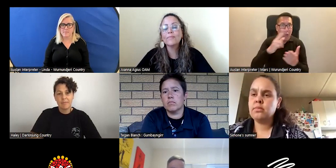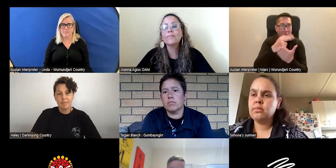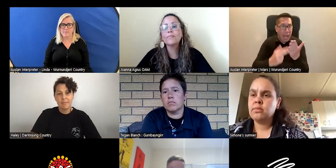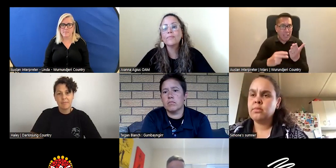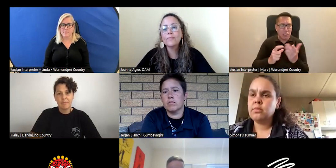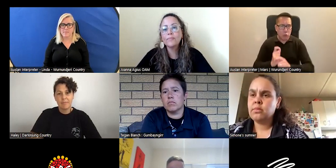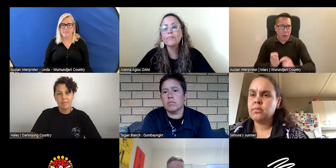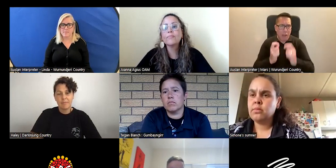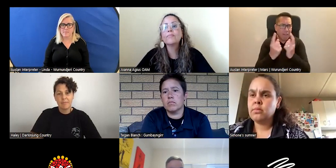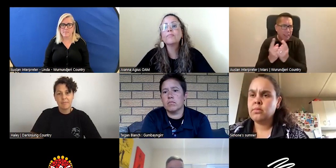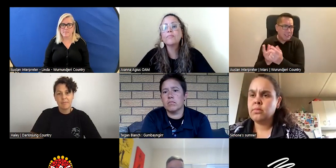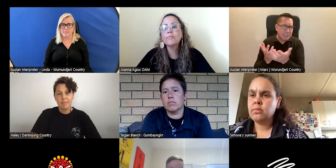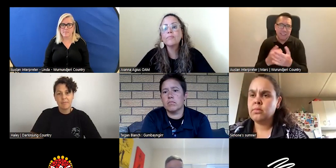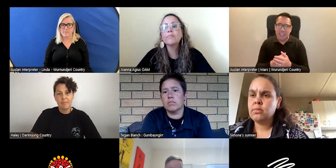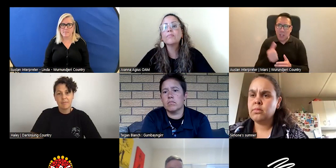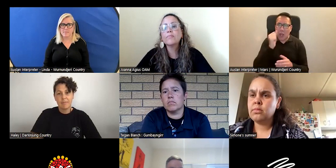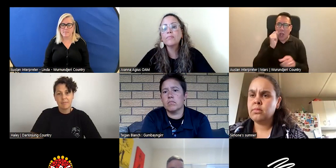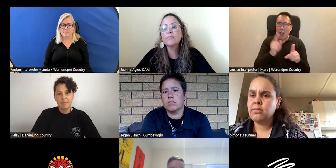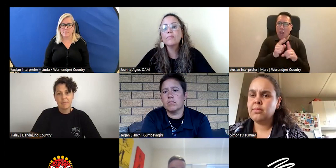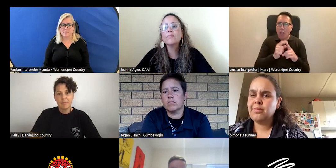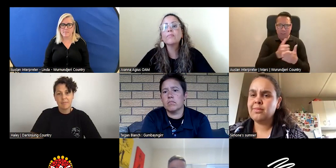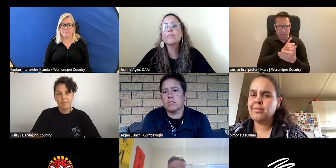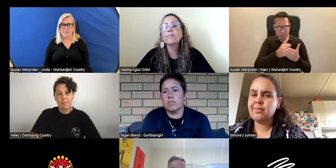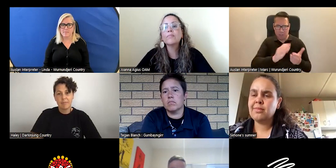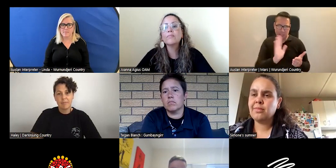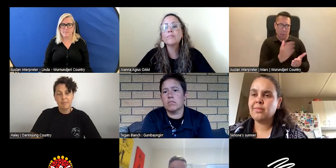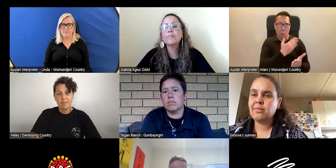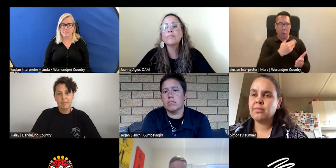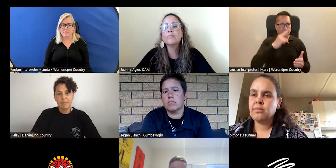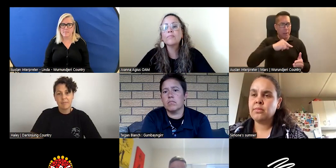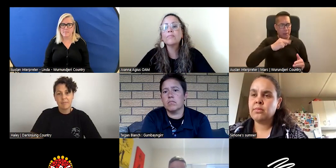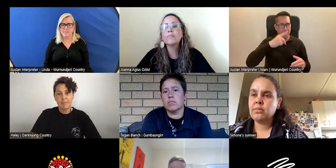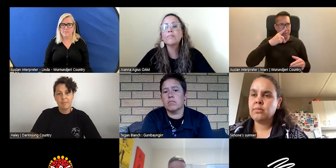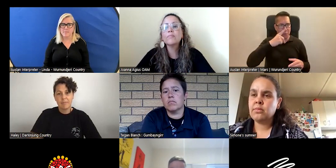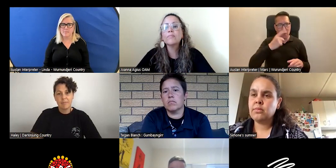all those things like normal young people do. That was for that space.